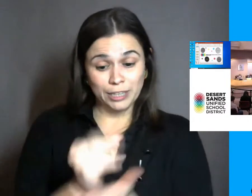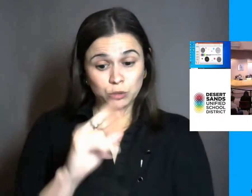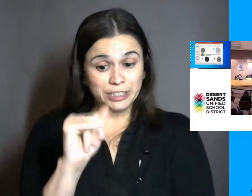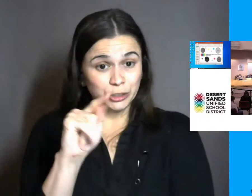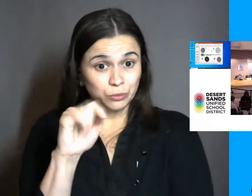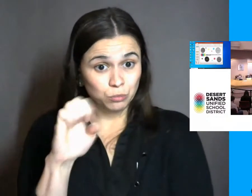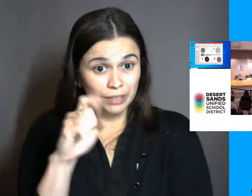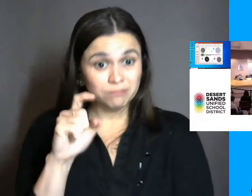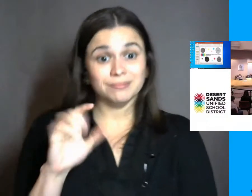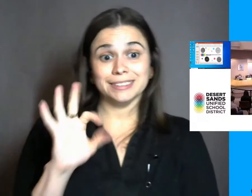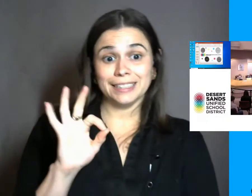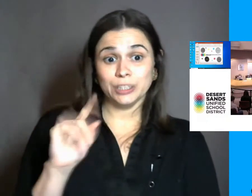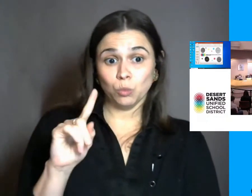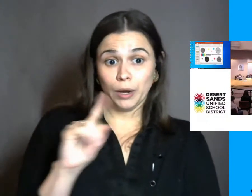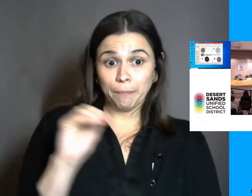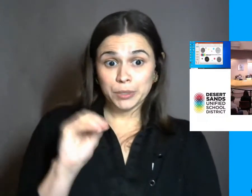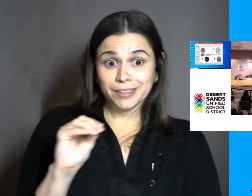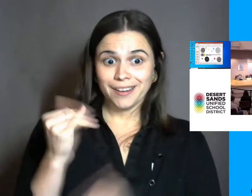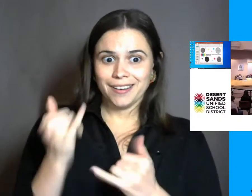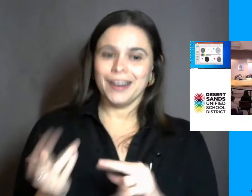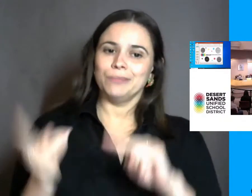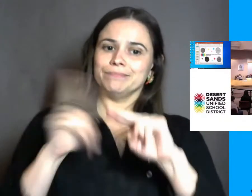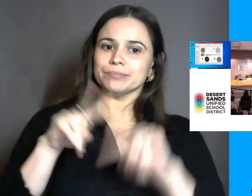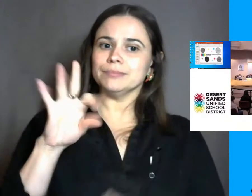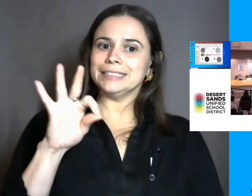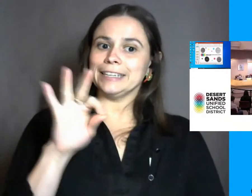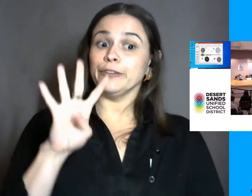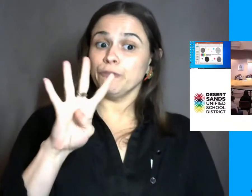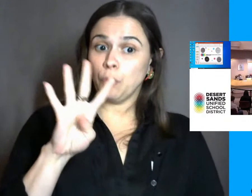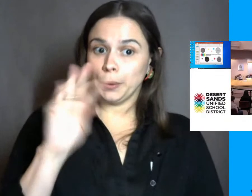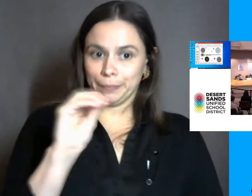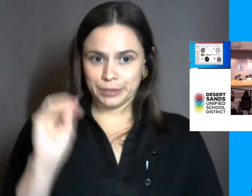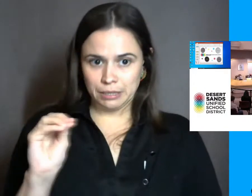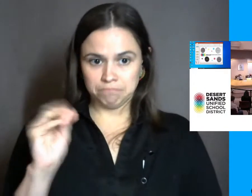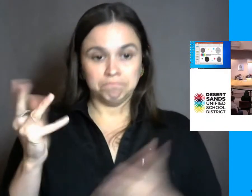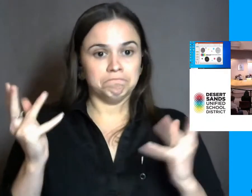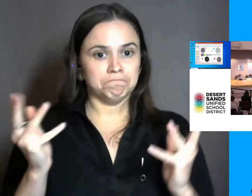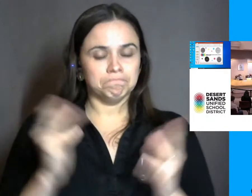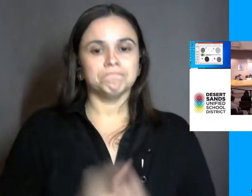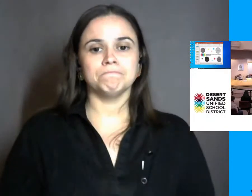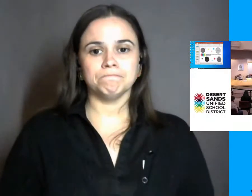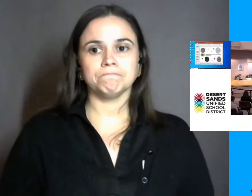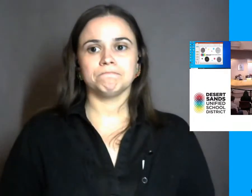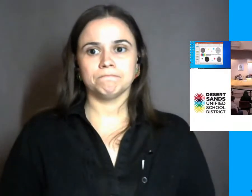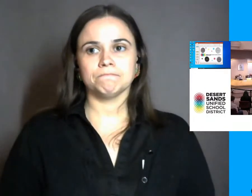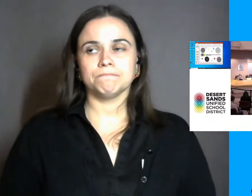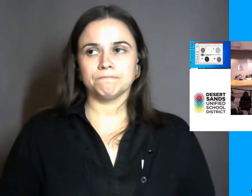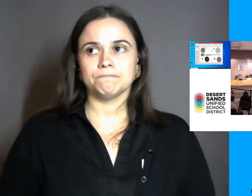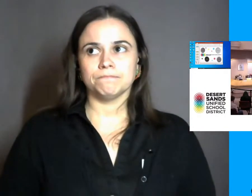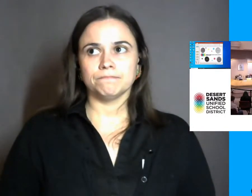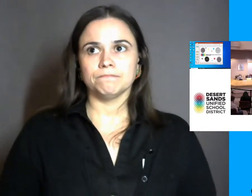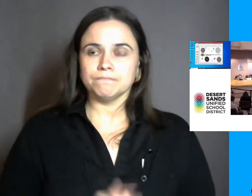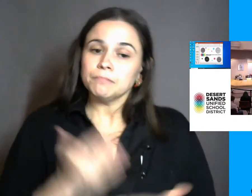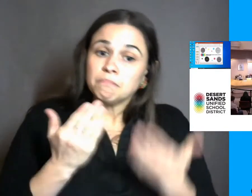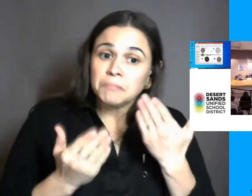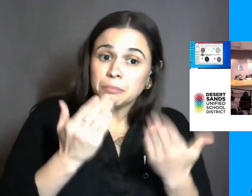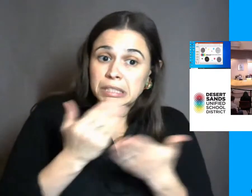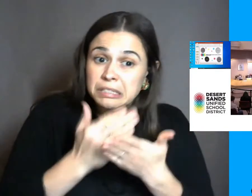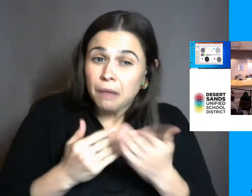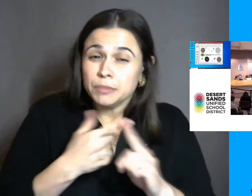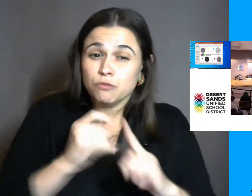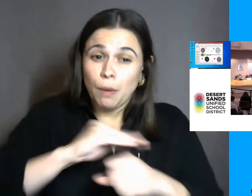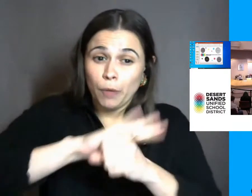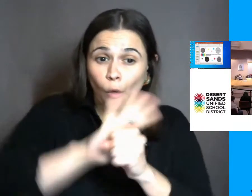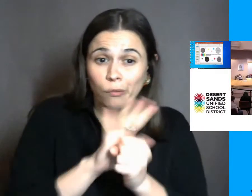actually went from a 91% to a 94%. So certainly that's with some of the COVID-related adjustments, but a growth there